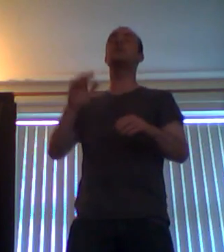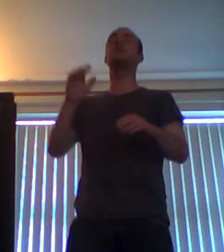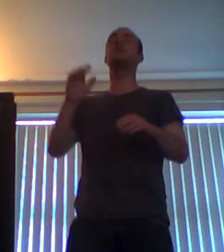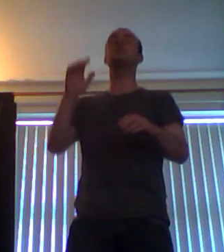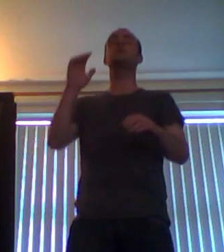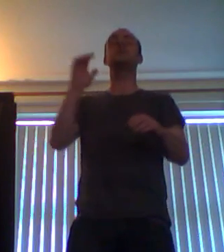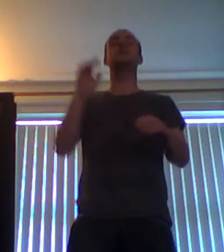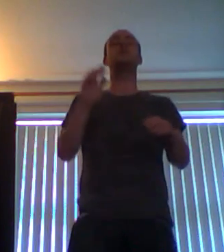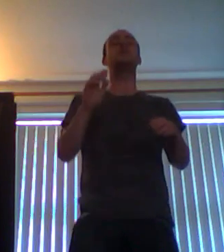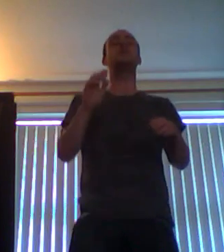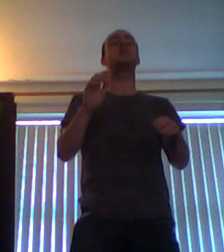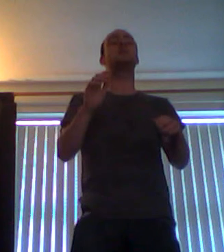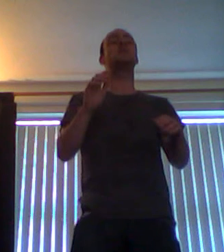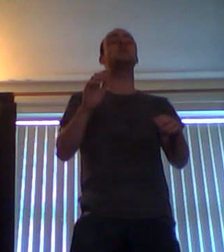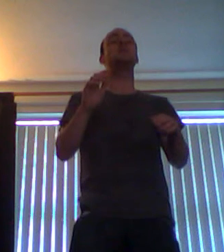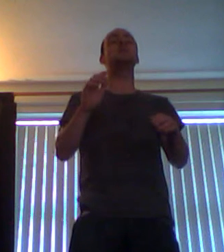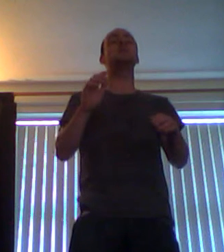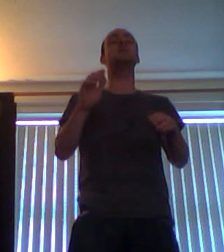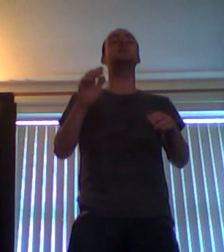down today.